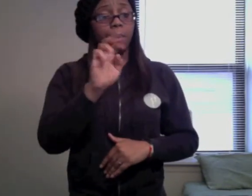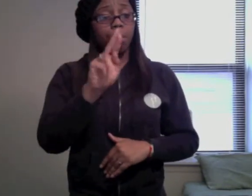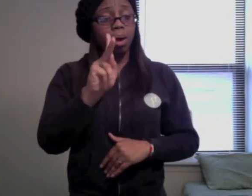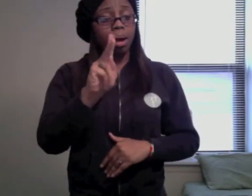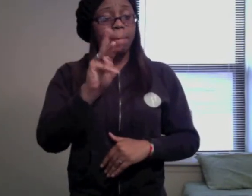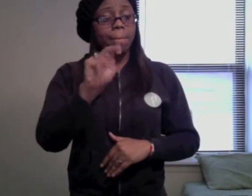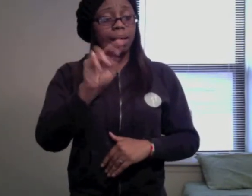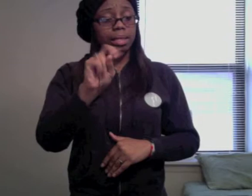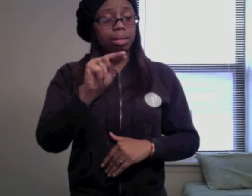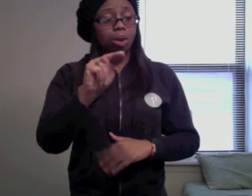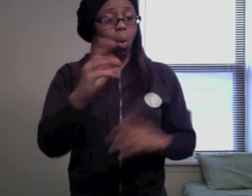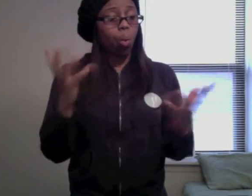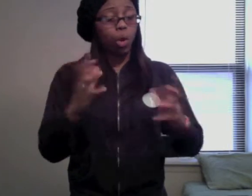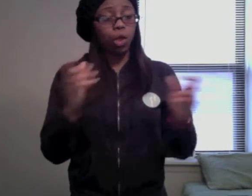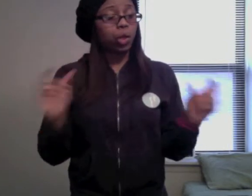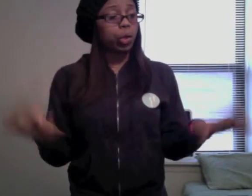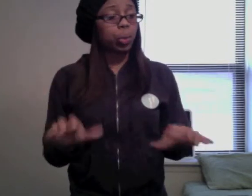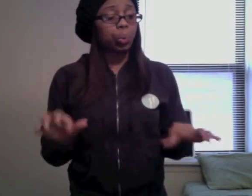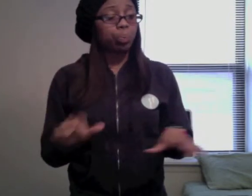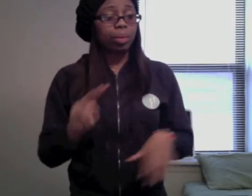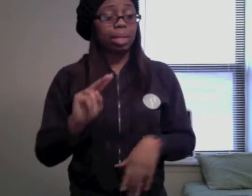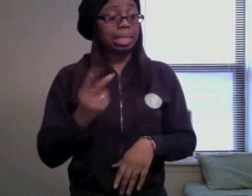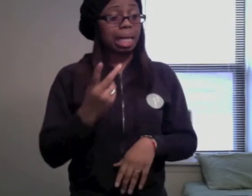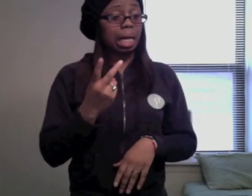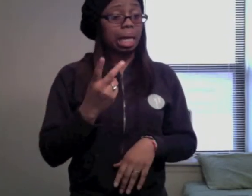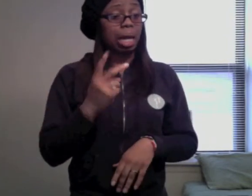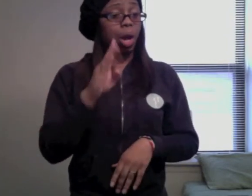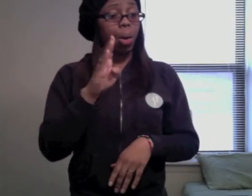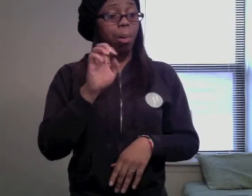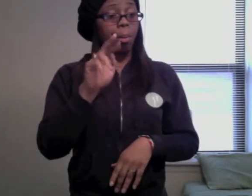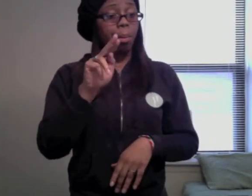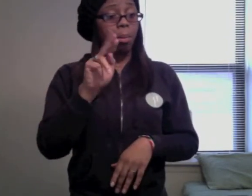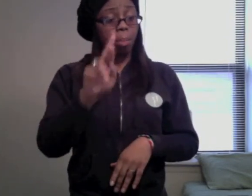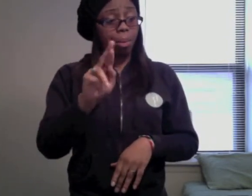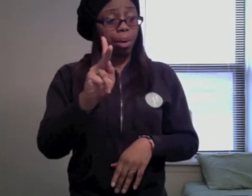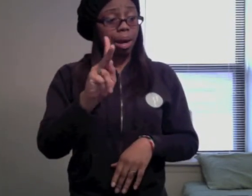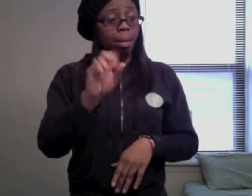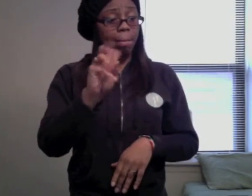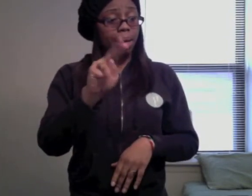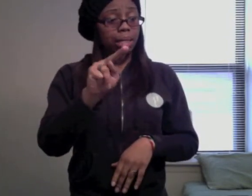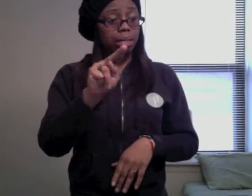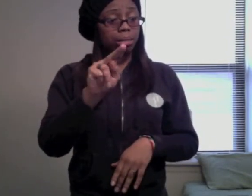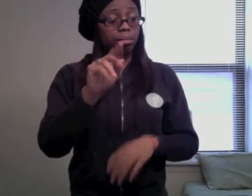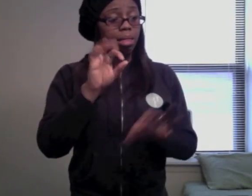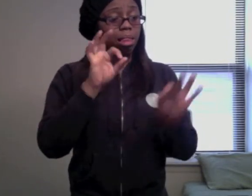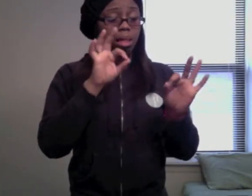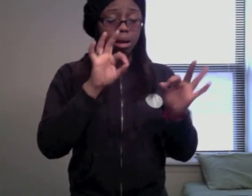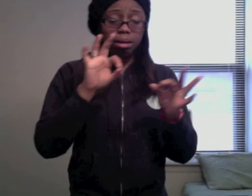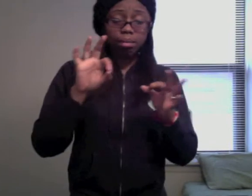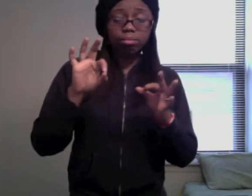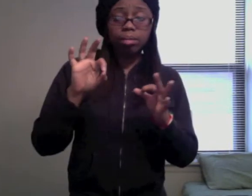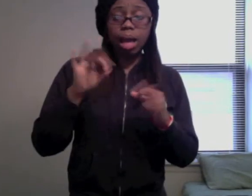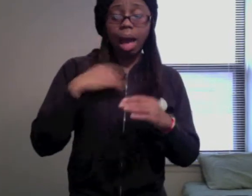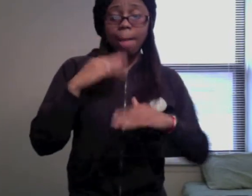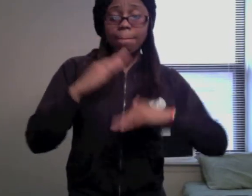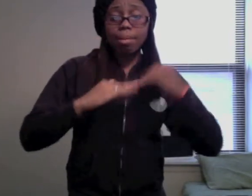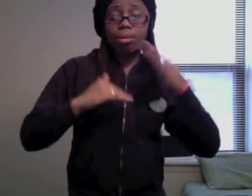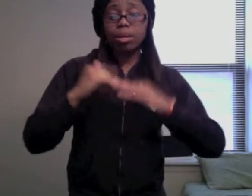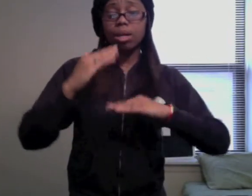doing?" The second brick mason looked kindly at the boy and said, "I'm building a wall." The